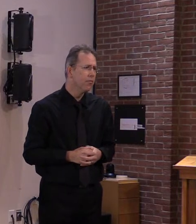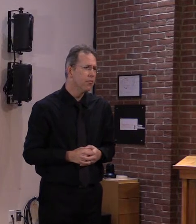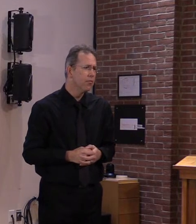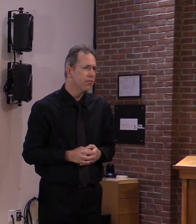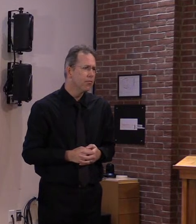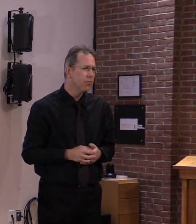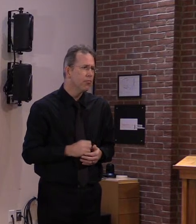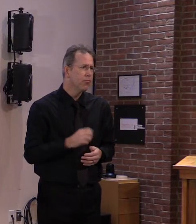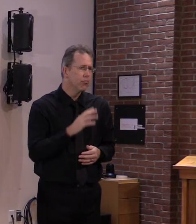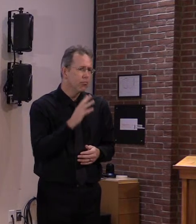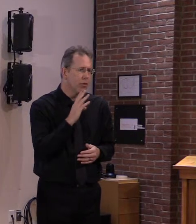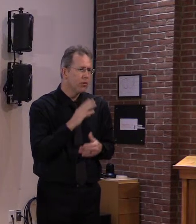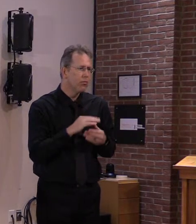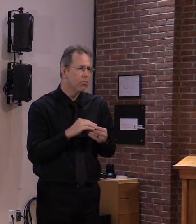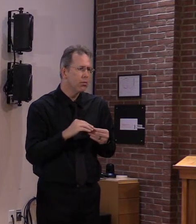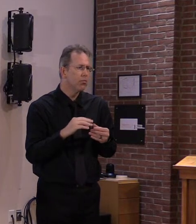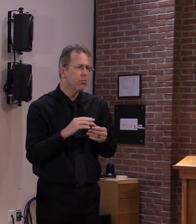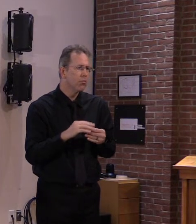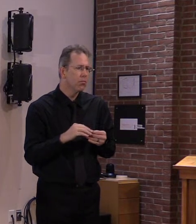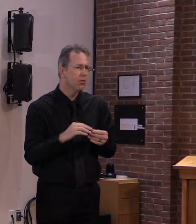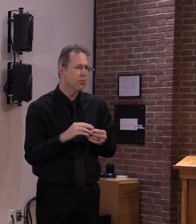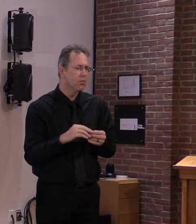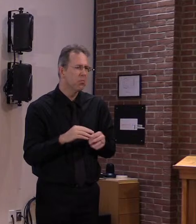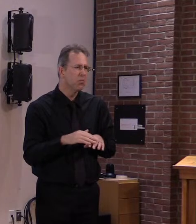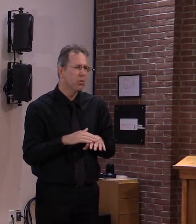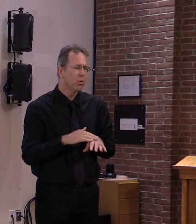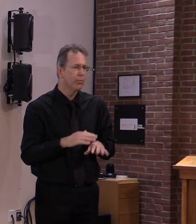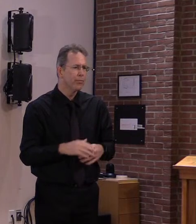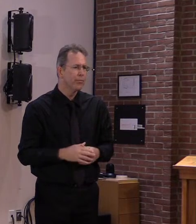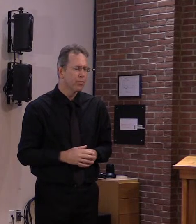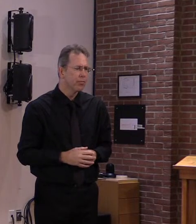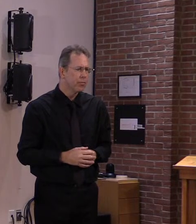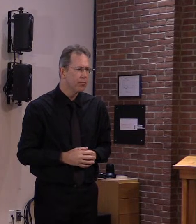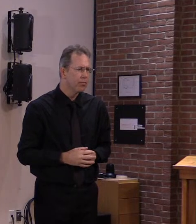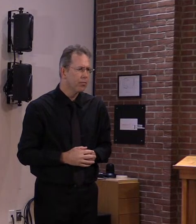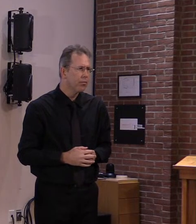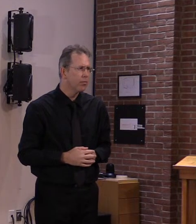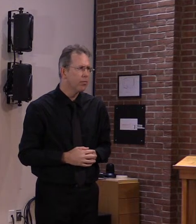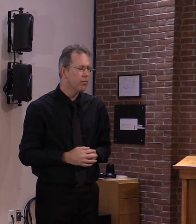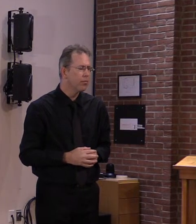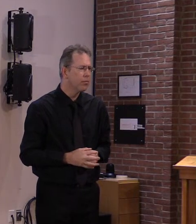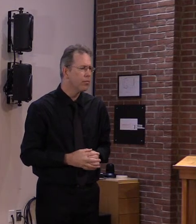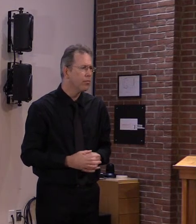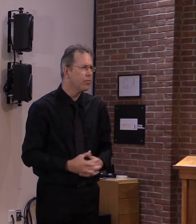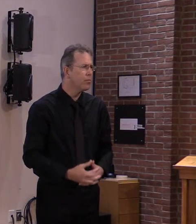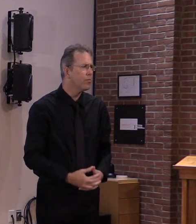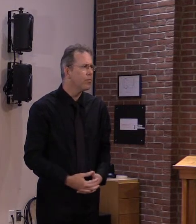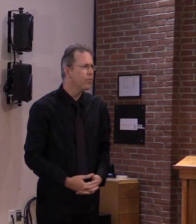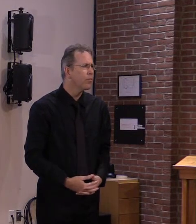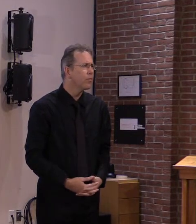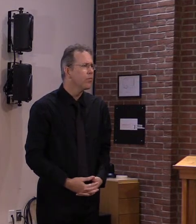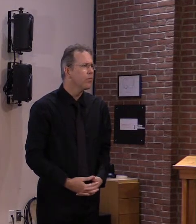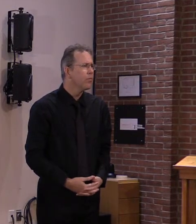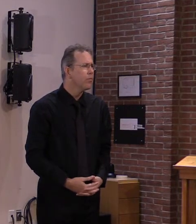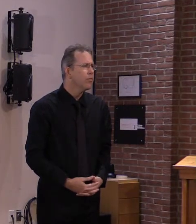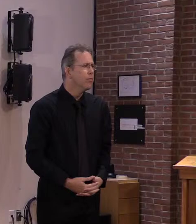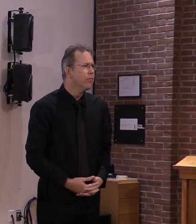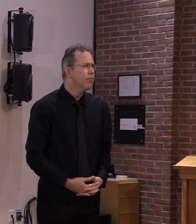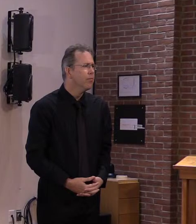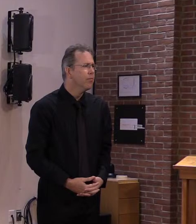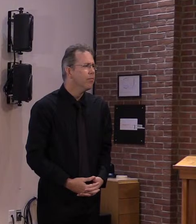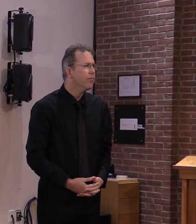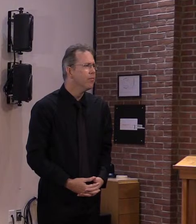was where you had people outside of your households, I would quarantine your children over the next 7